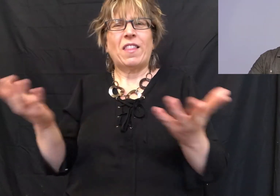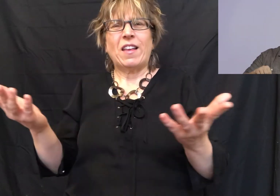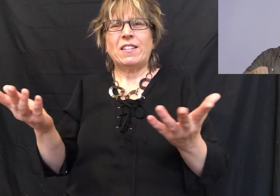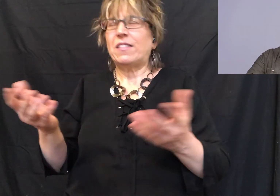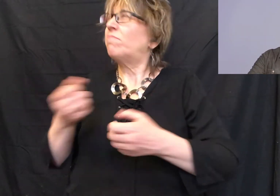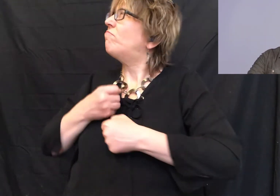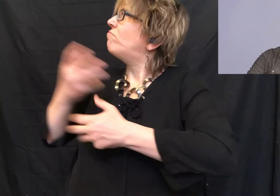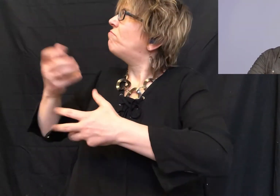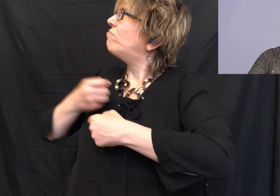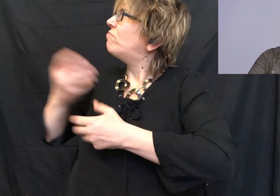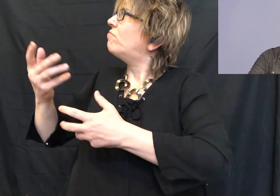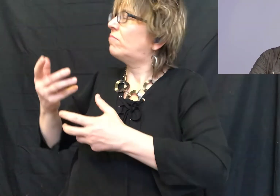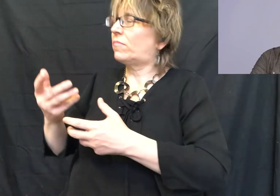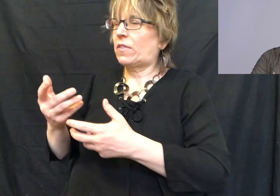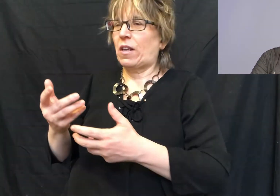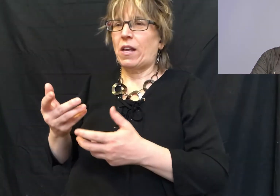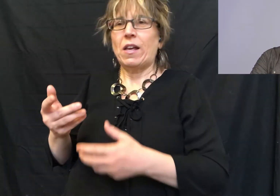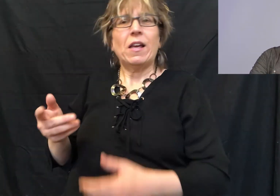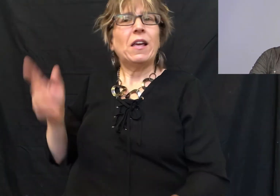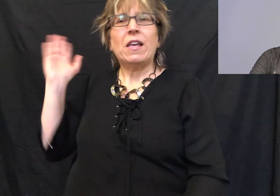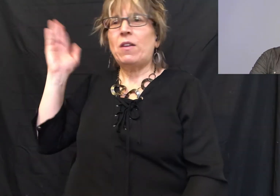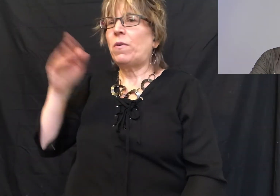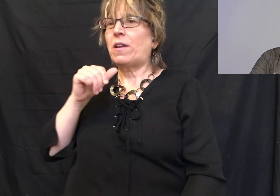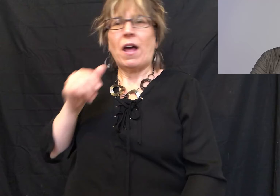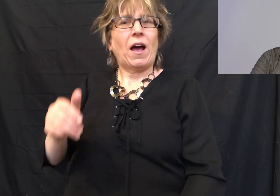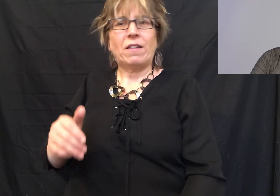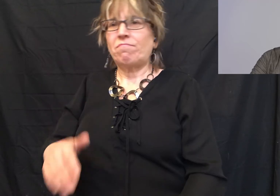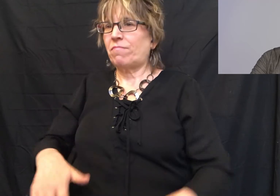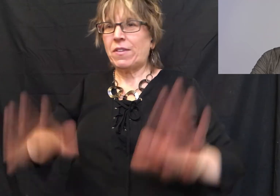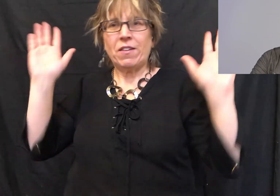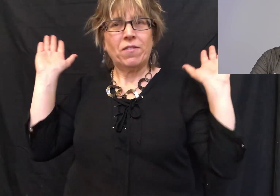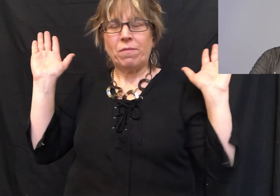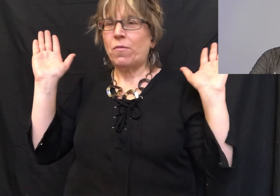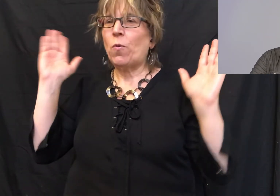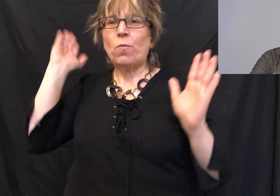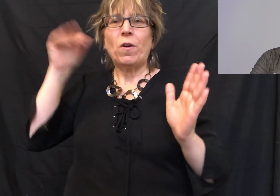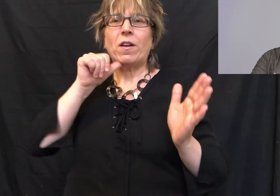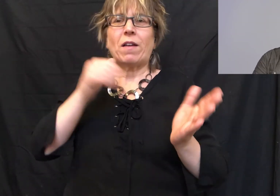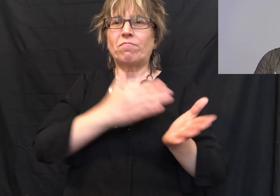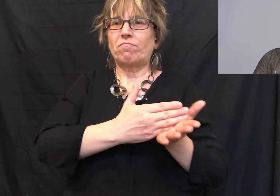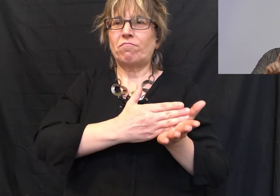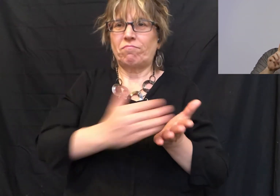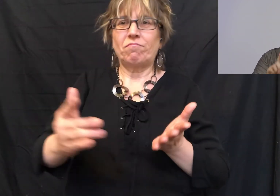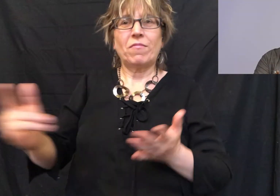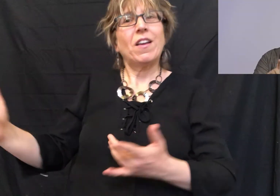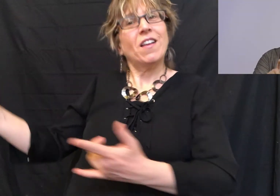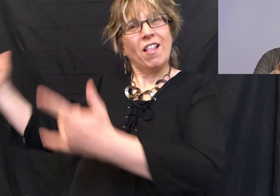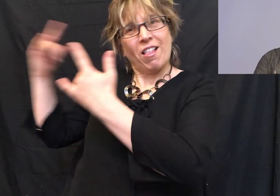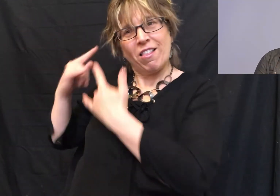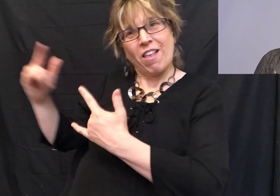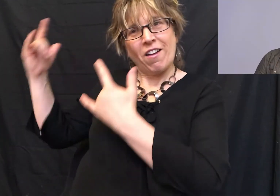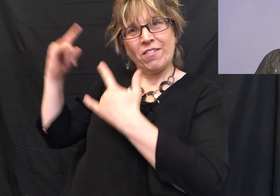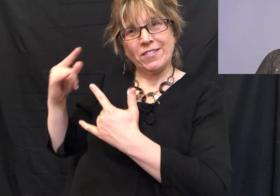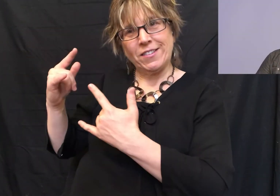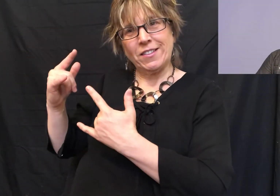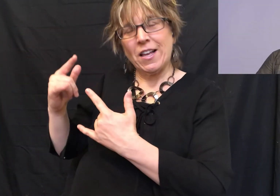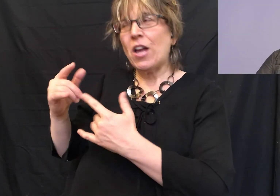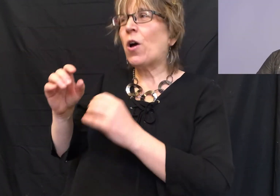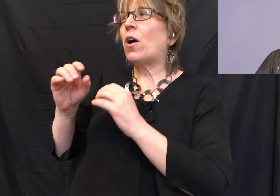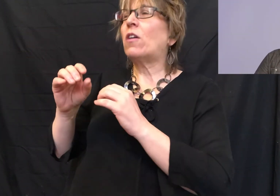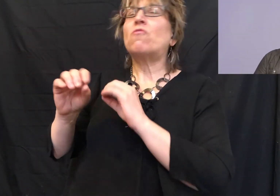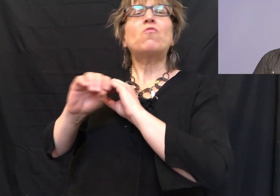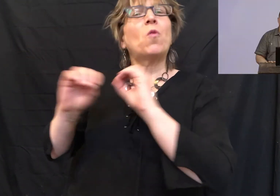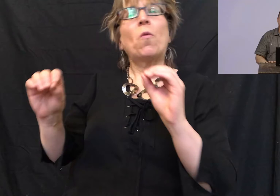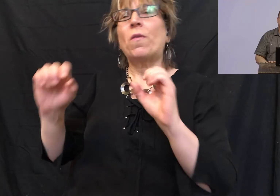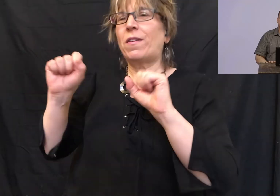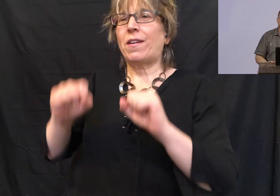of our heart, and he will not give up on us, and he will not abandon us, and he will love us because no one has loved us like him.